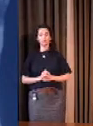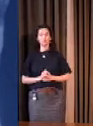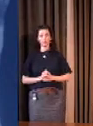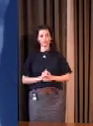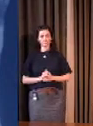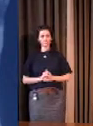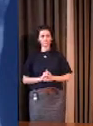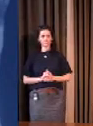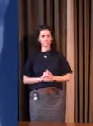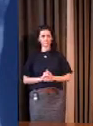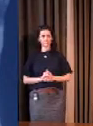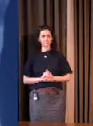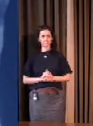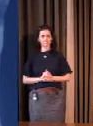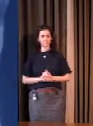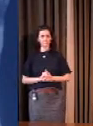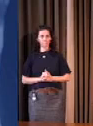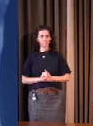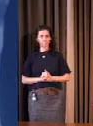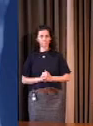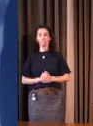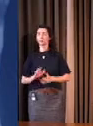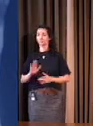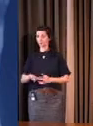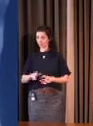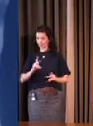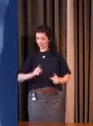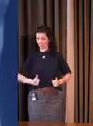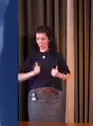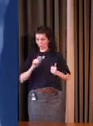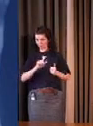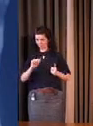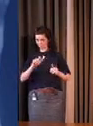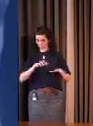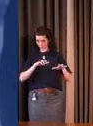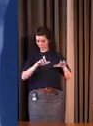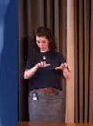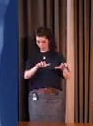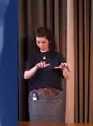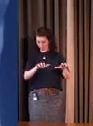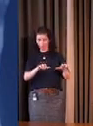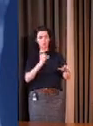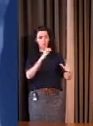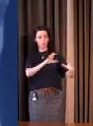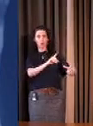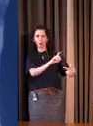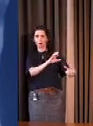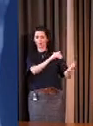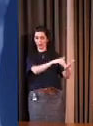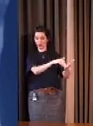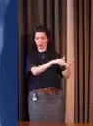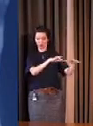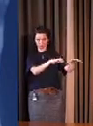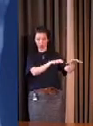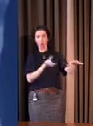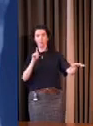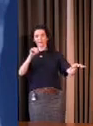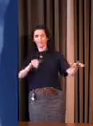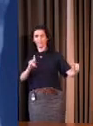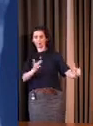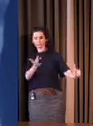1,000 cases of COVID per 100,000 residents per week in Louisiana. To put that 1,000 number, it's